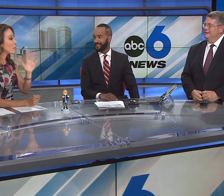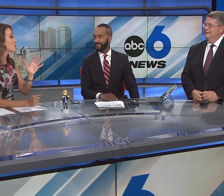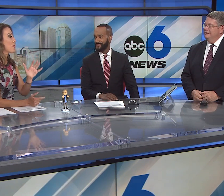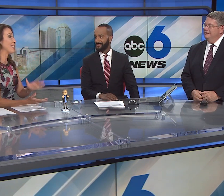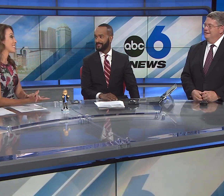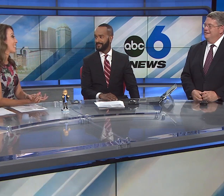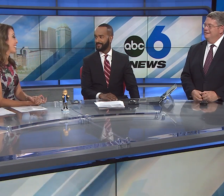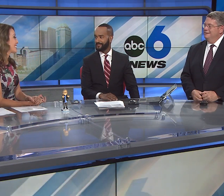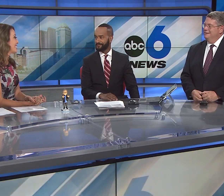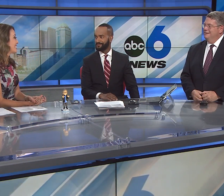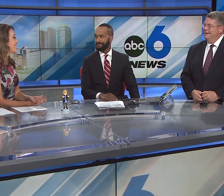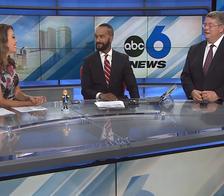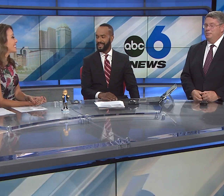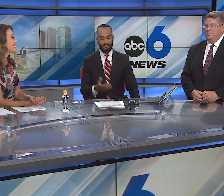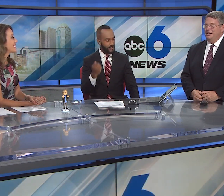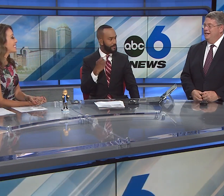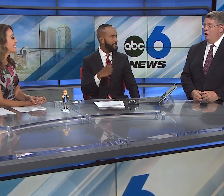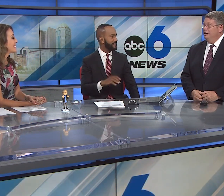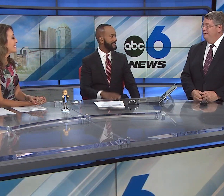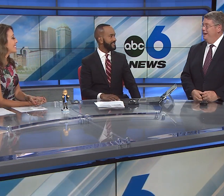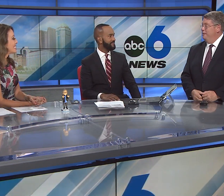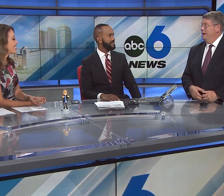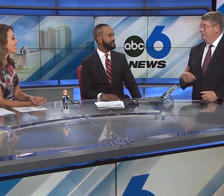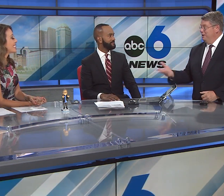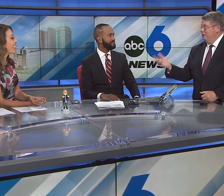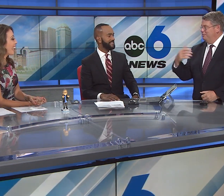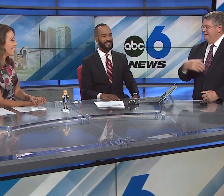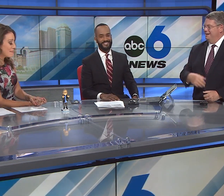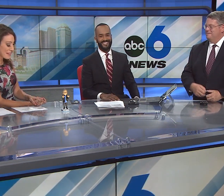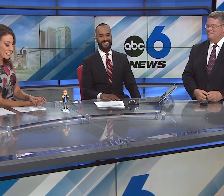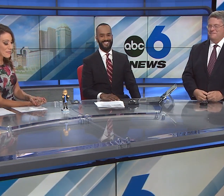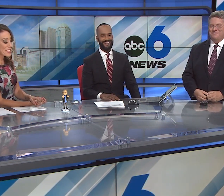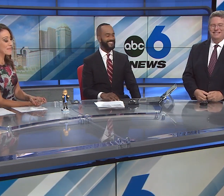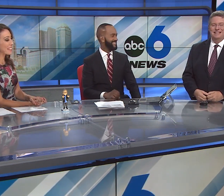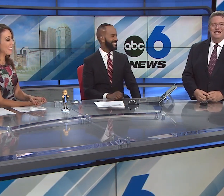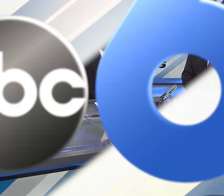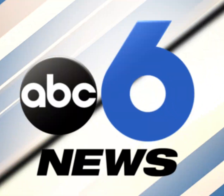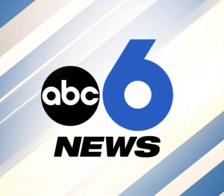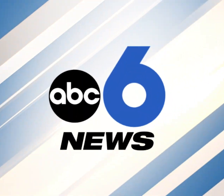the most fascinating. And a pickleball player. I love that too. And a pickleball player. Pickleball player.